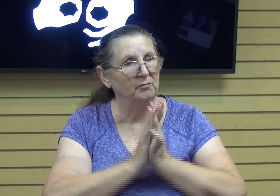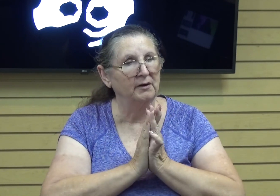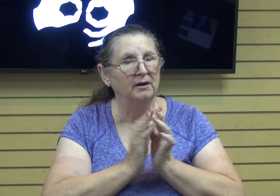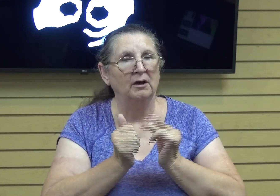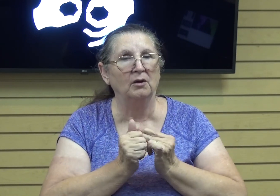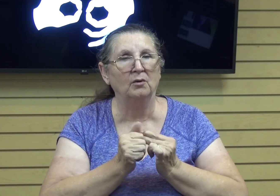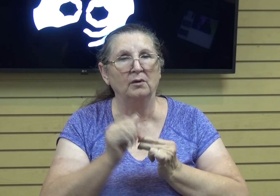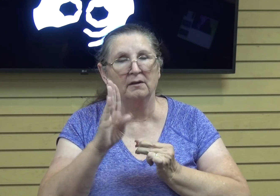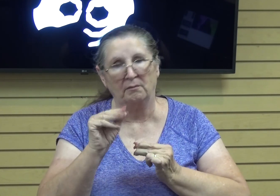and